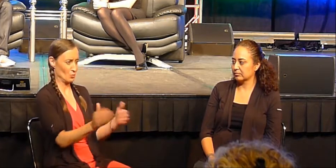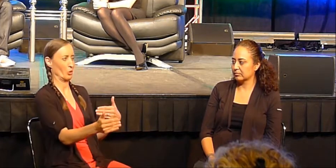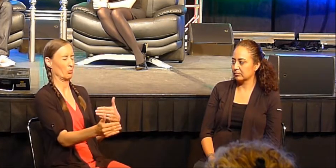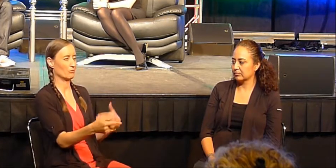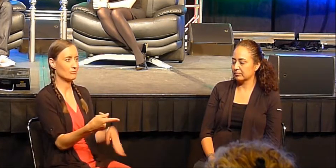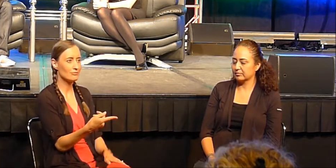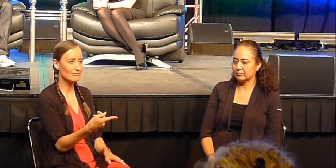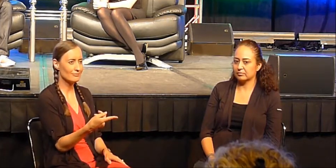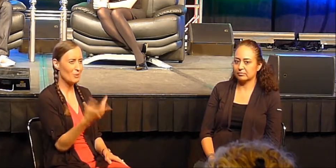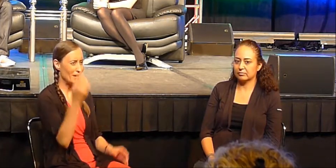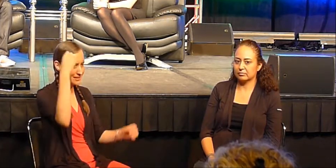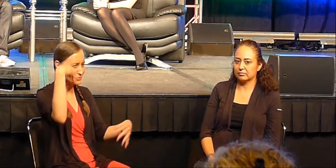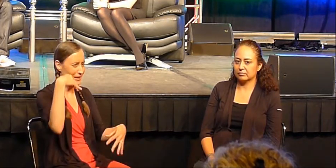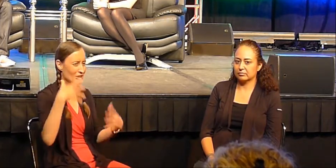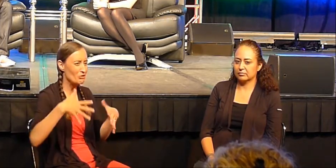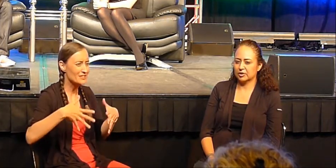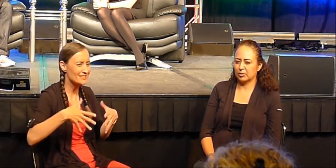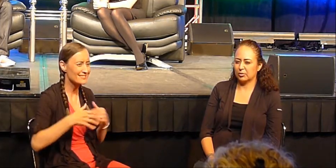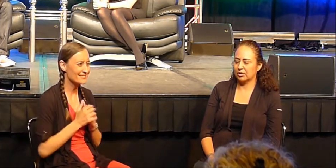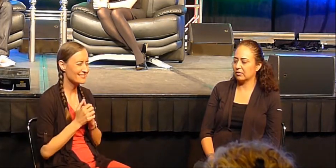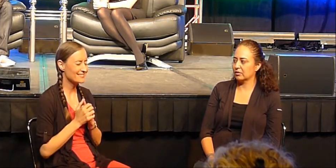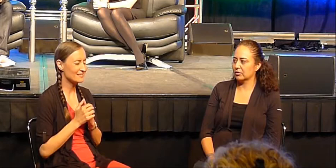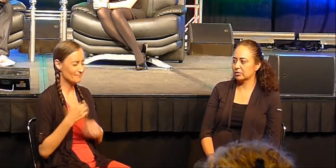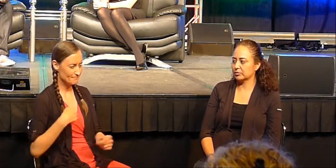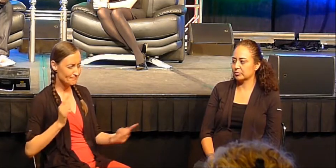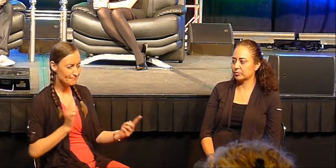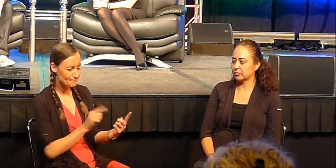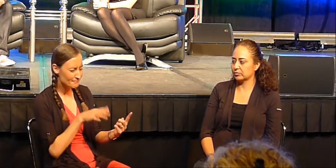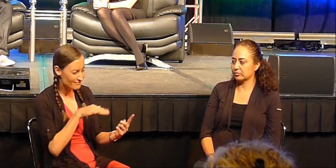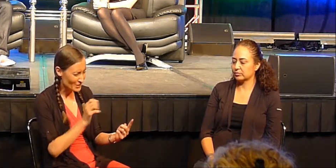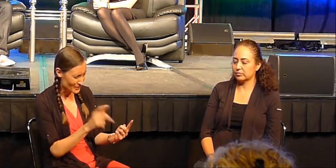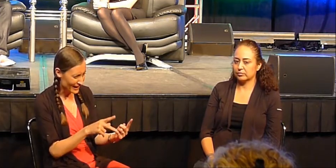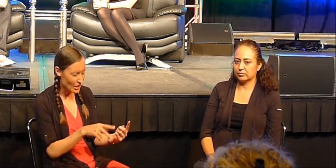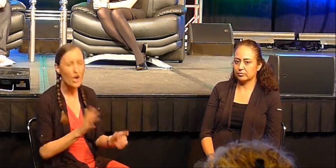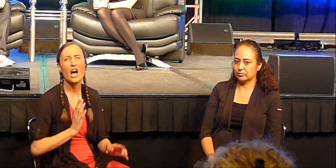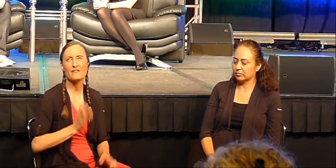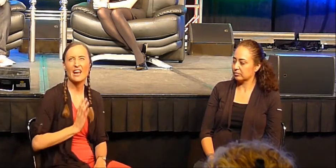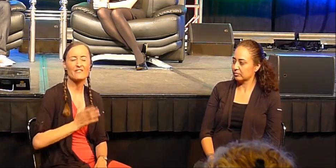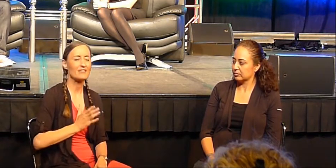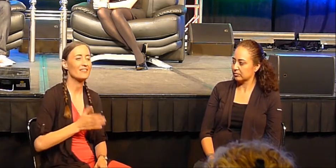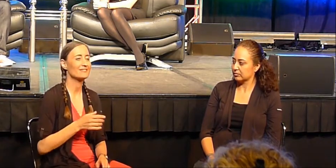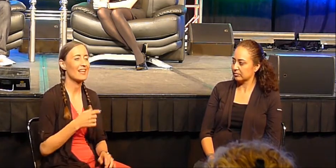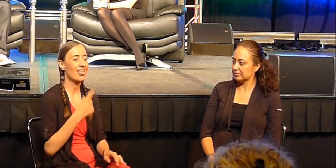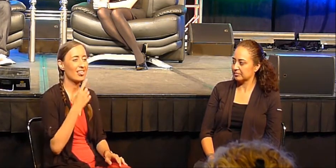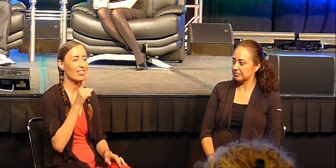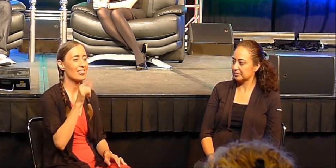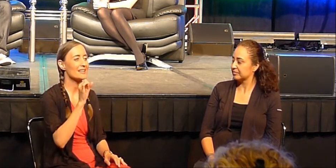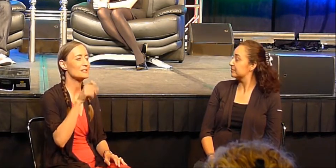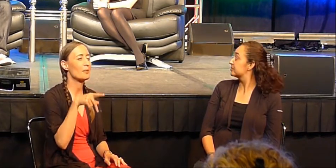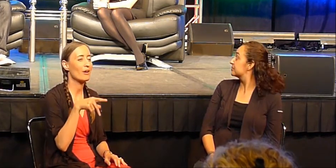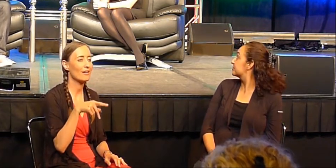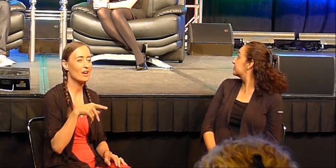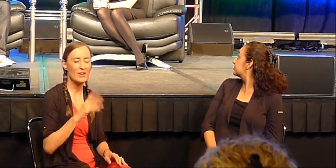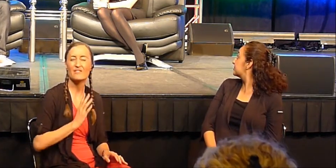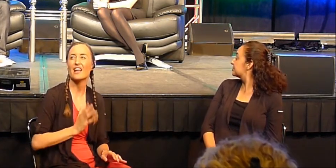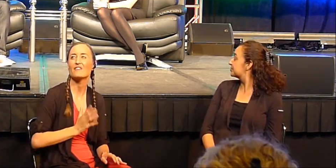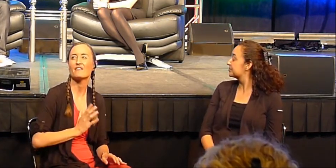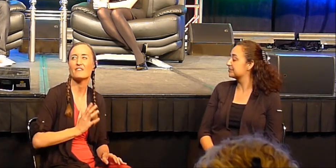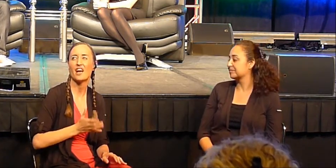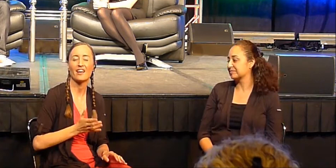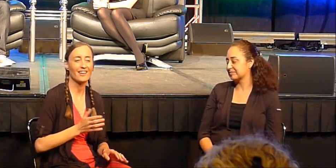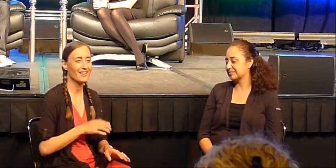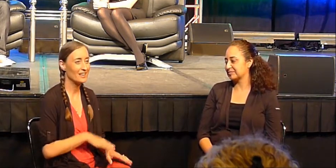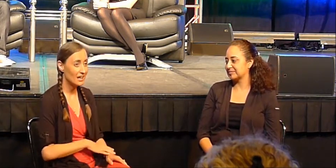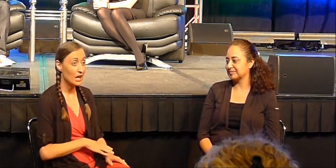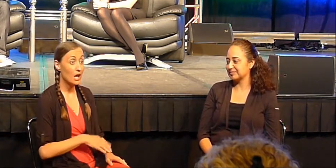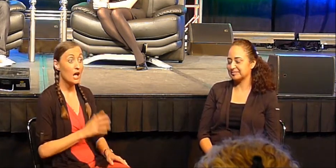it. So I went up to him and I said, is everything okay? He goes, yeah, it's fine, it's fine. Turns out later on, he told me over